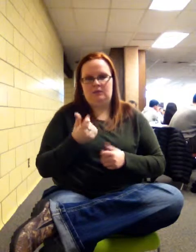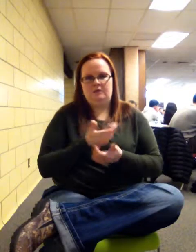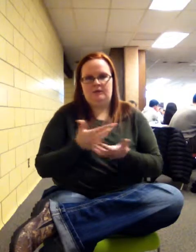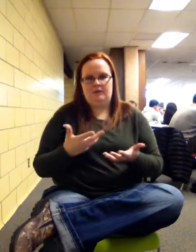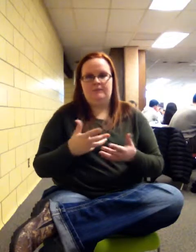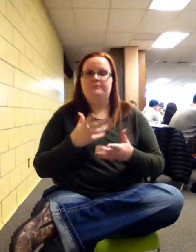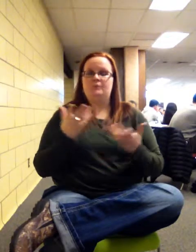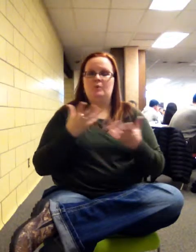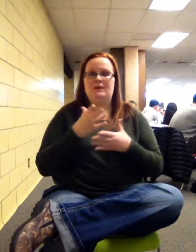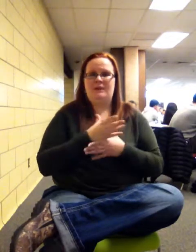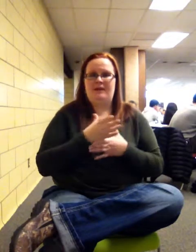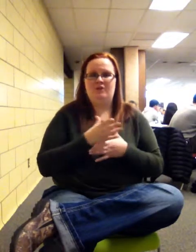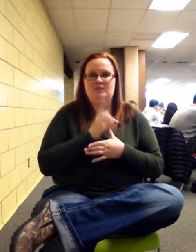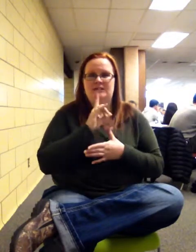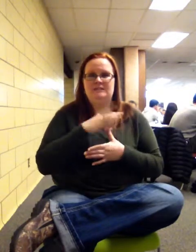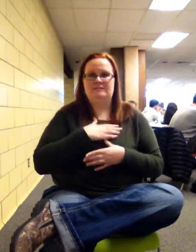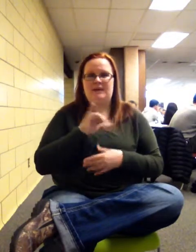averaging then is in my inflation premium.